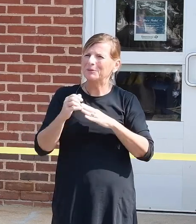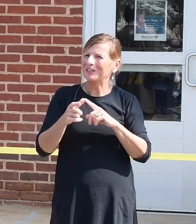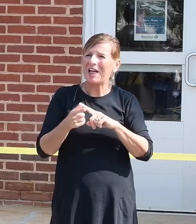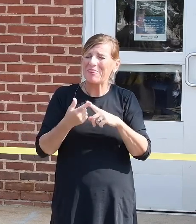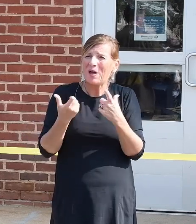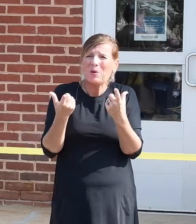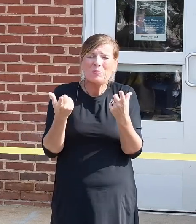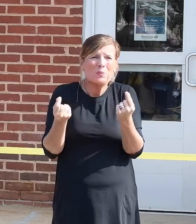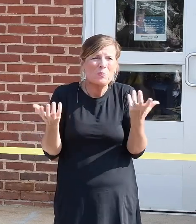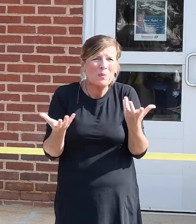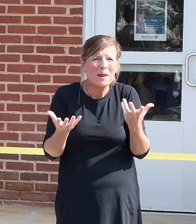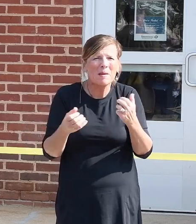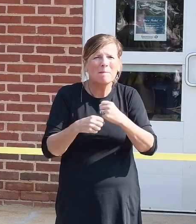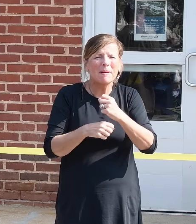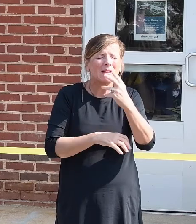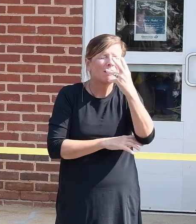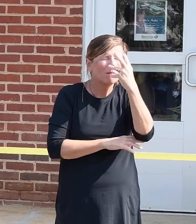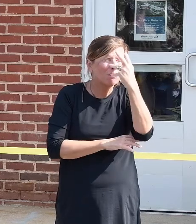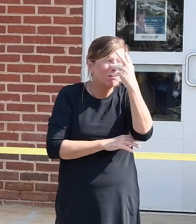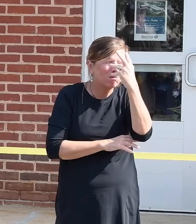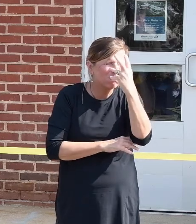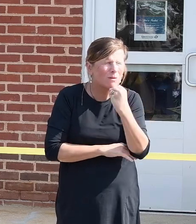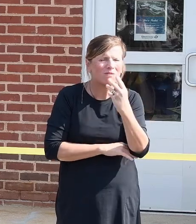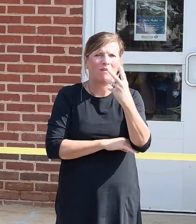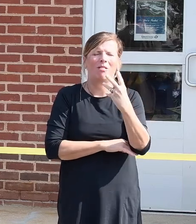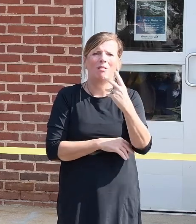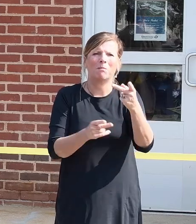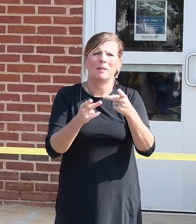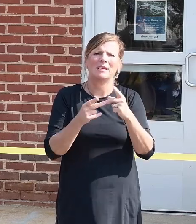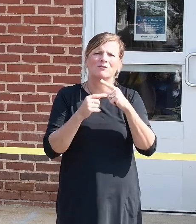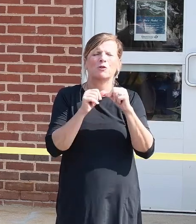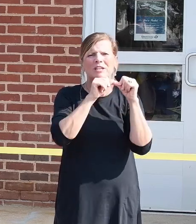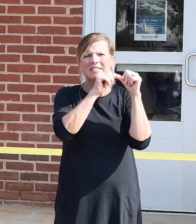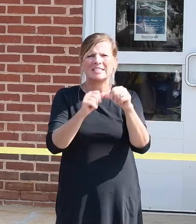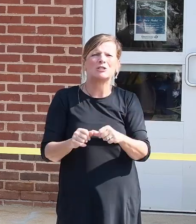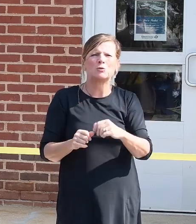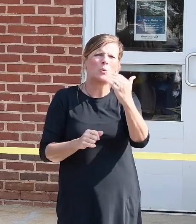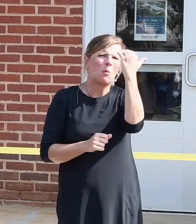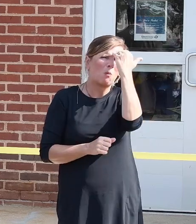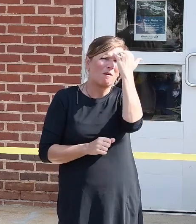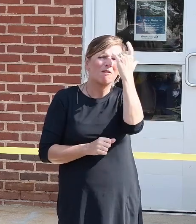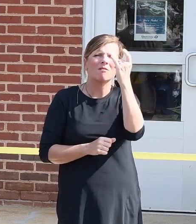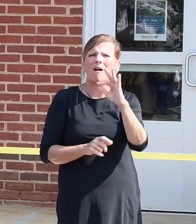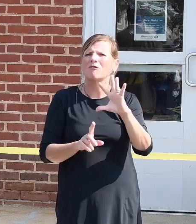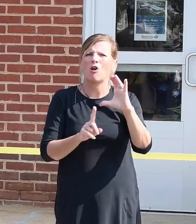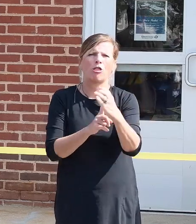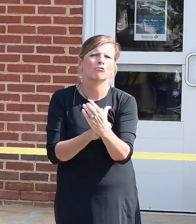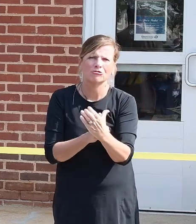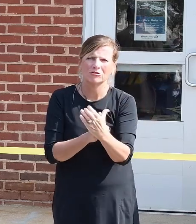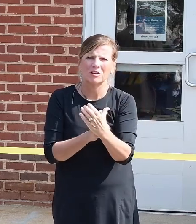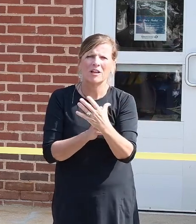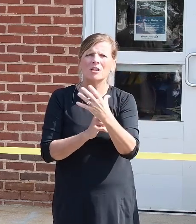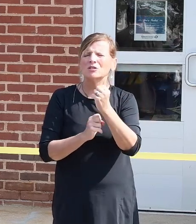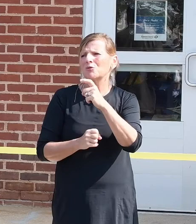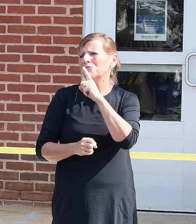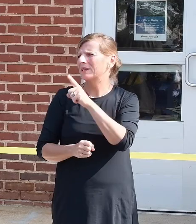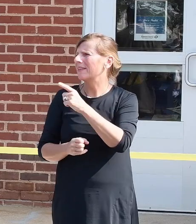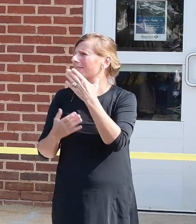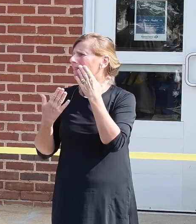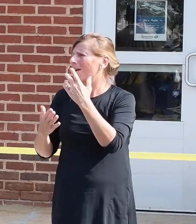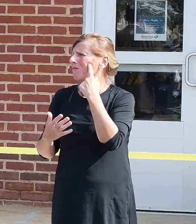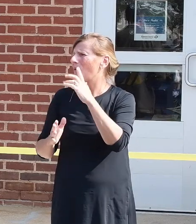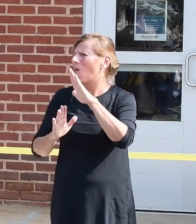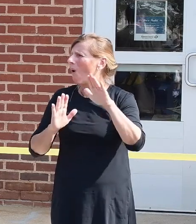beautiful site for continued cultural awareness. So thank you all for all of your efforts over the years to get us to